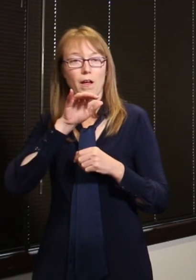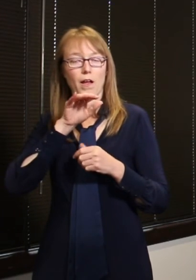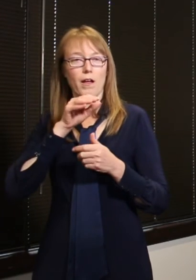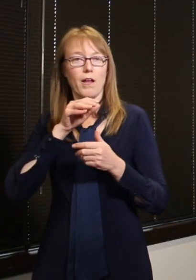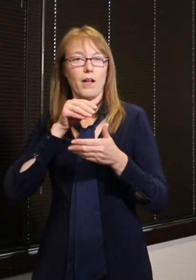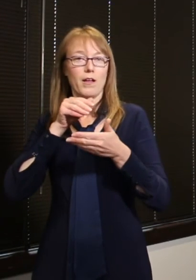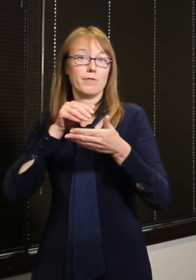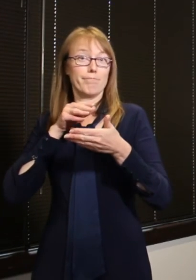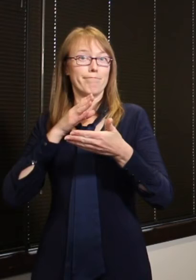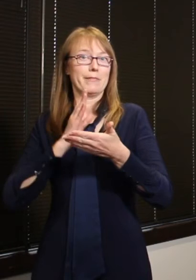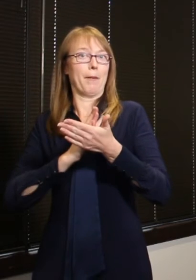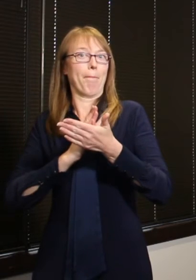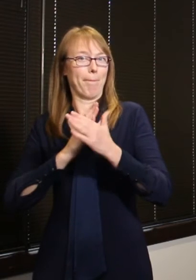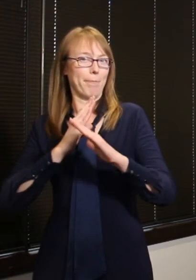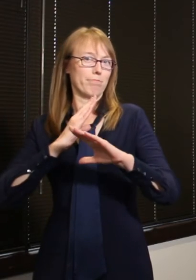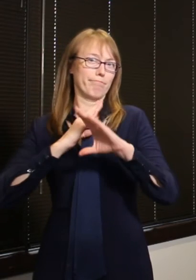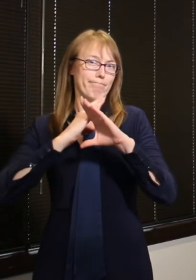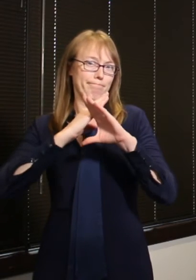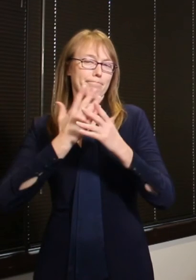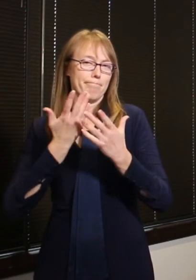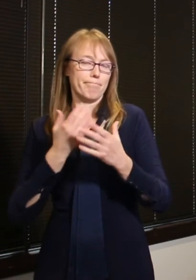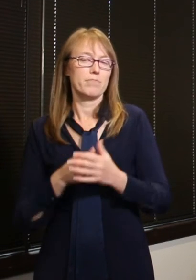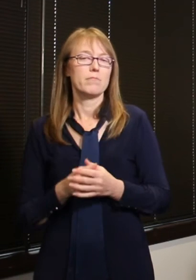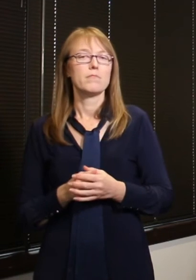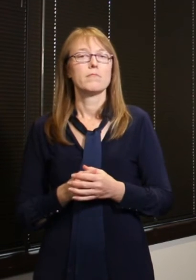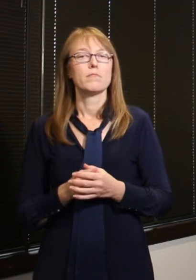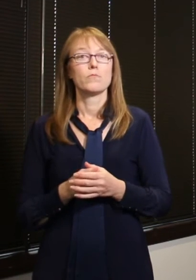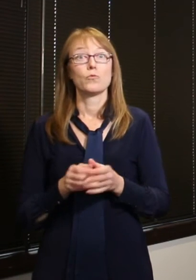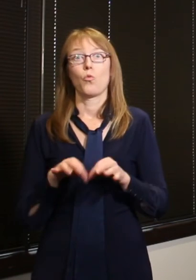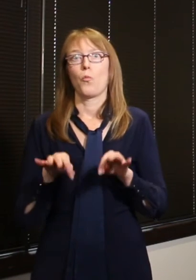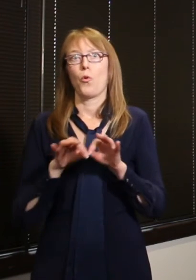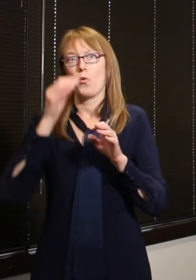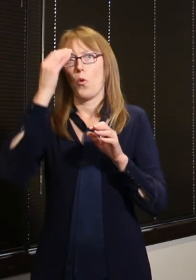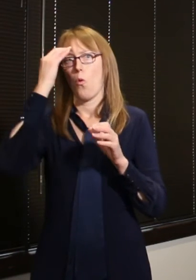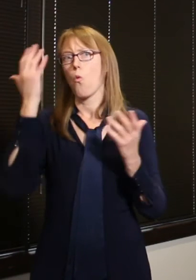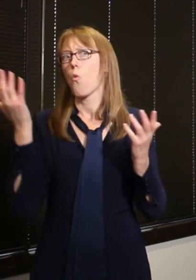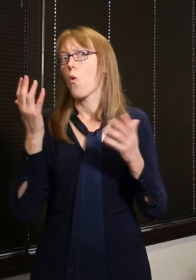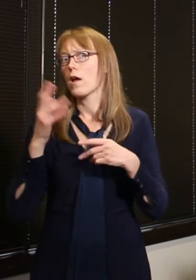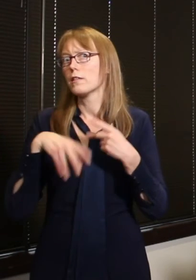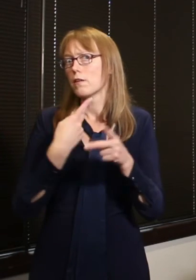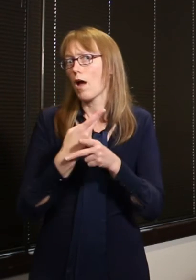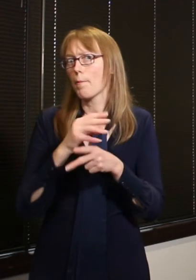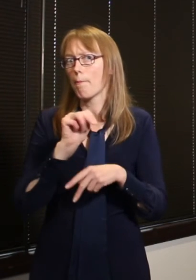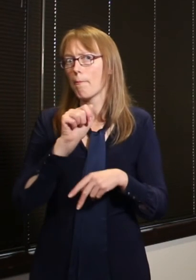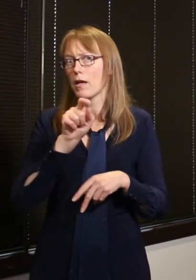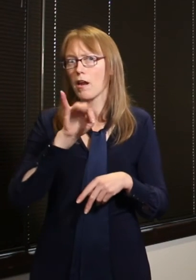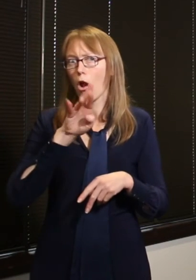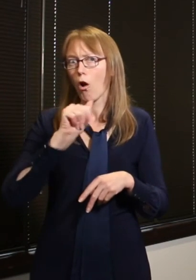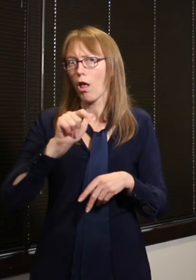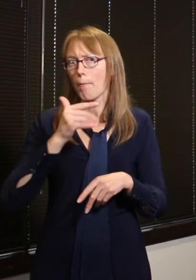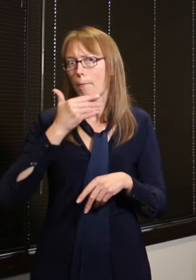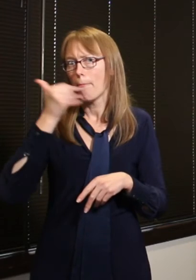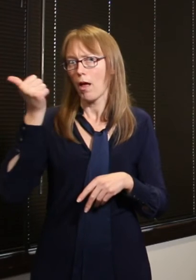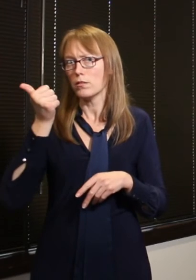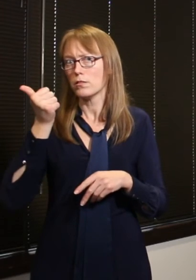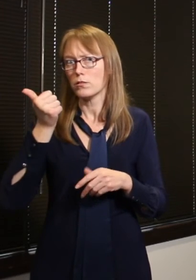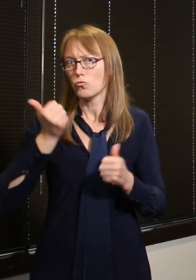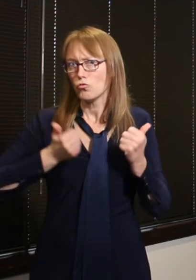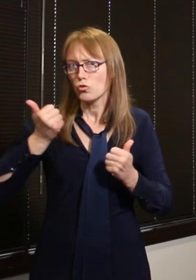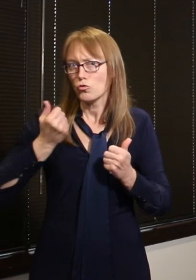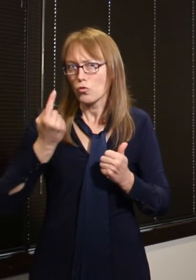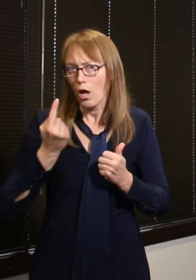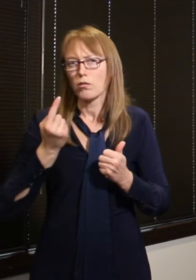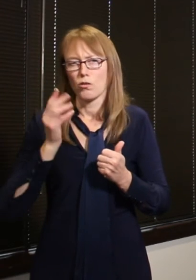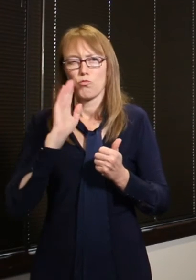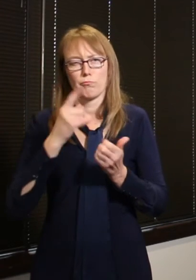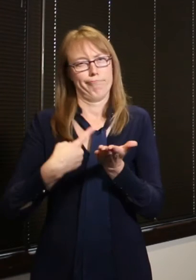that's important as well as knowing what type of material to use. And we'll be talking more about that later in the